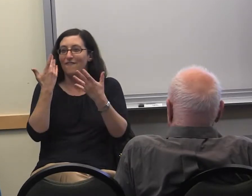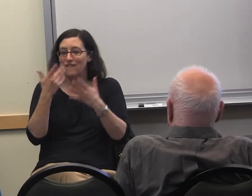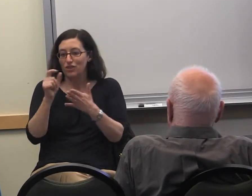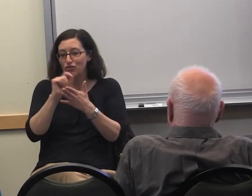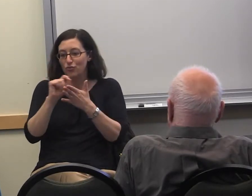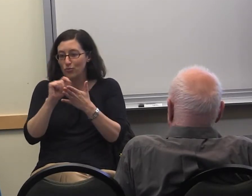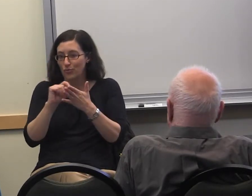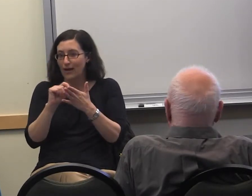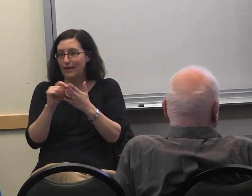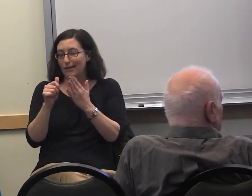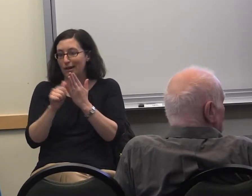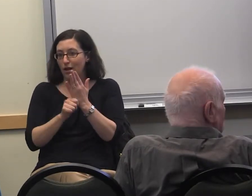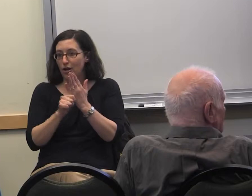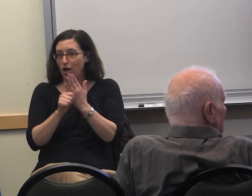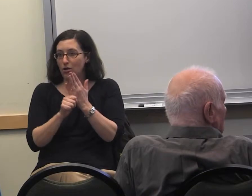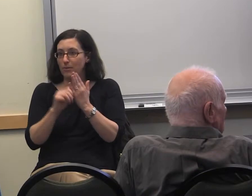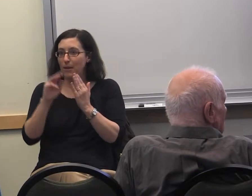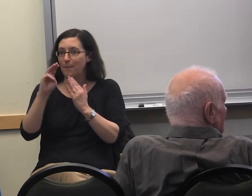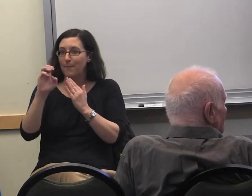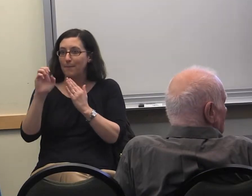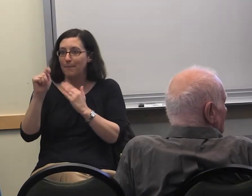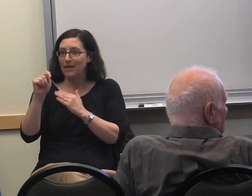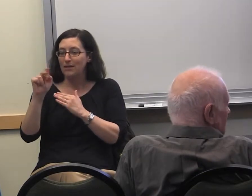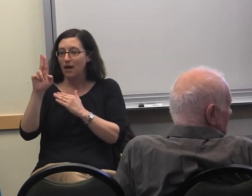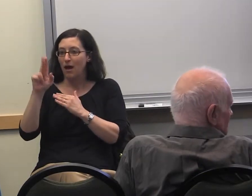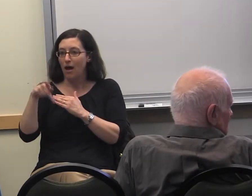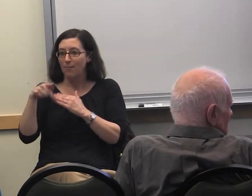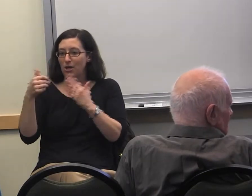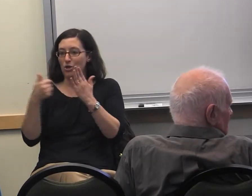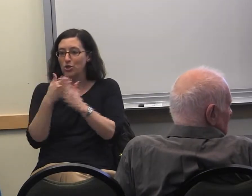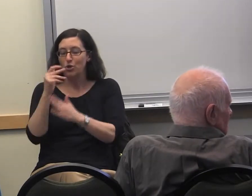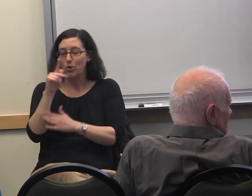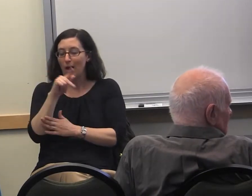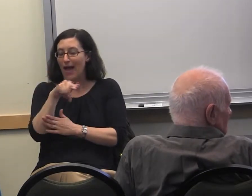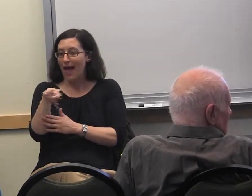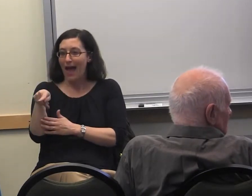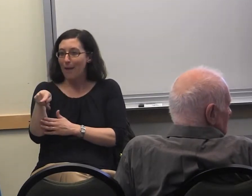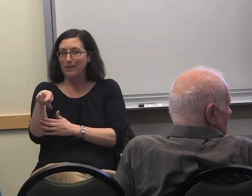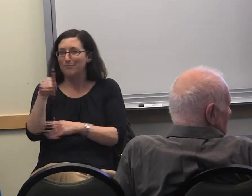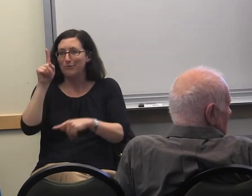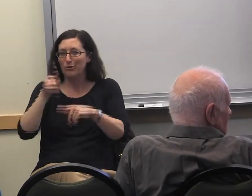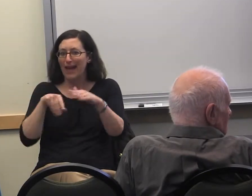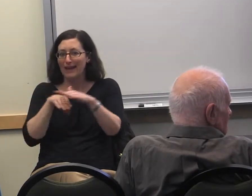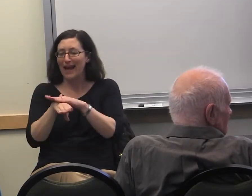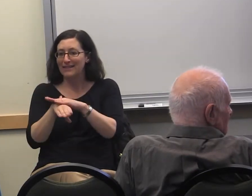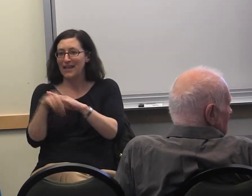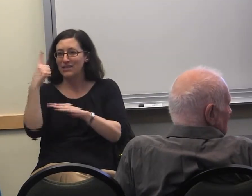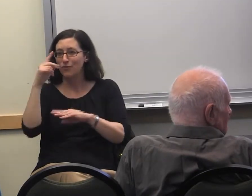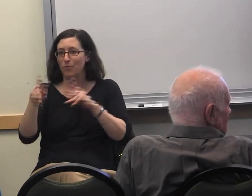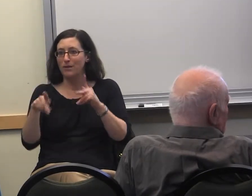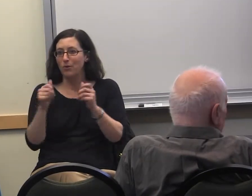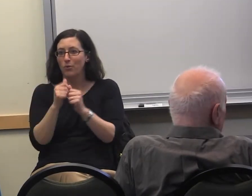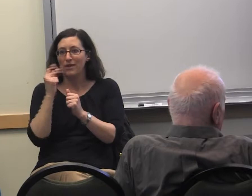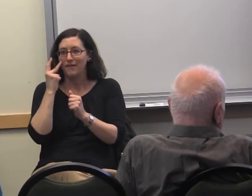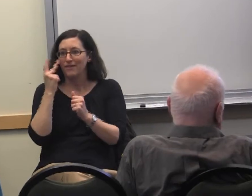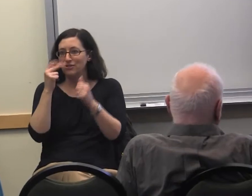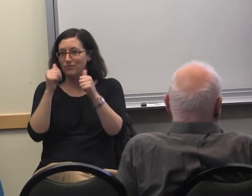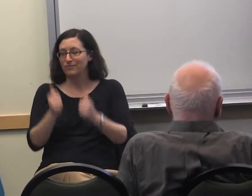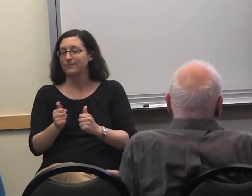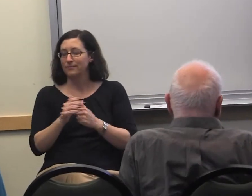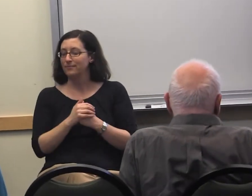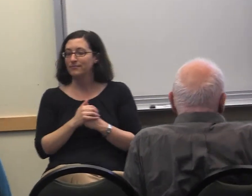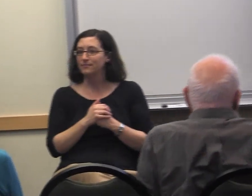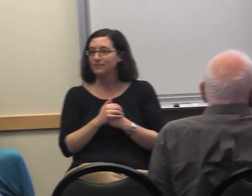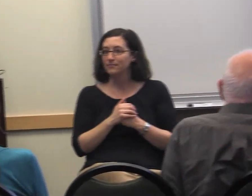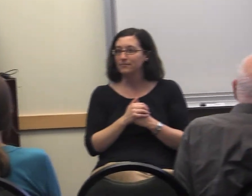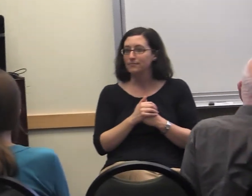piece about how Meetup's new app just is inaccessible for people with vision loss. There's